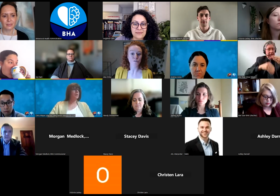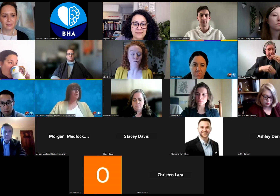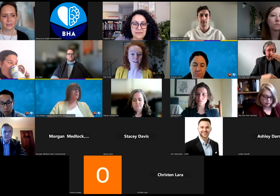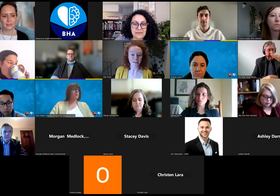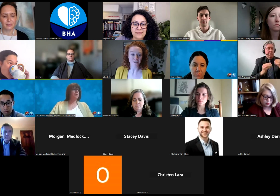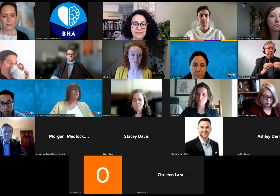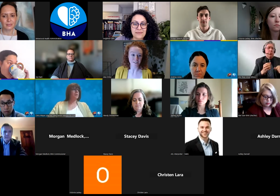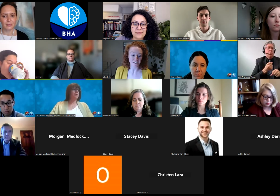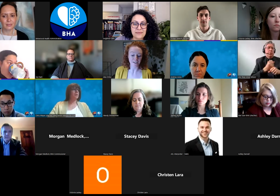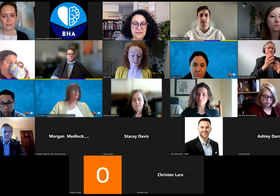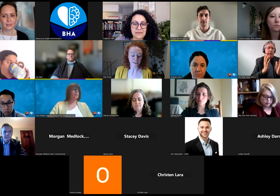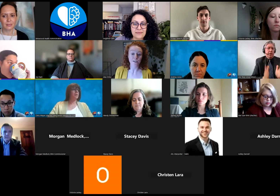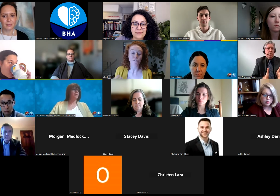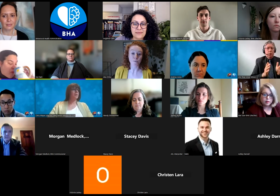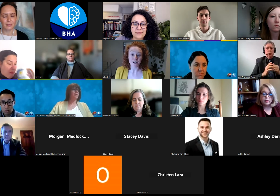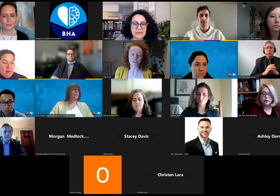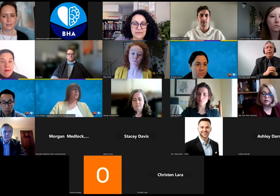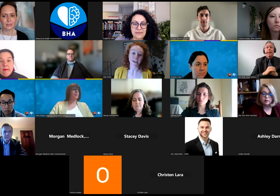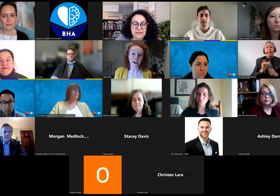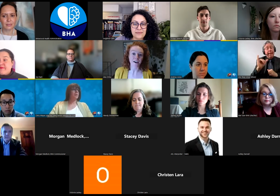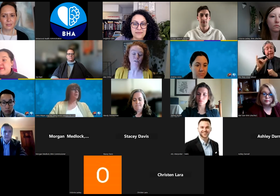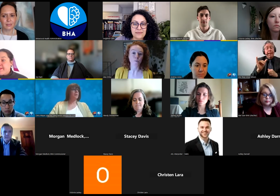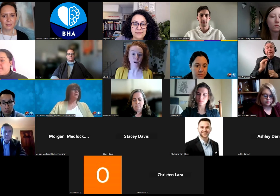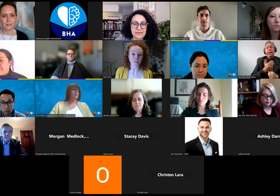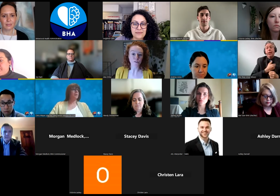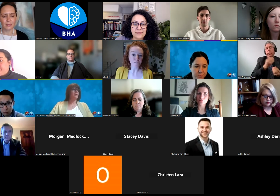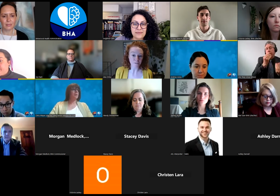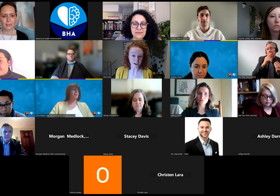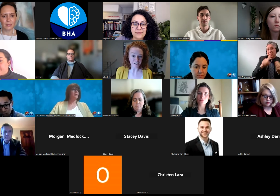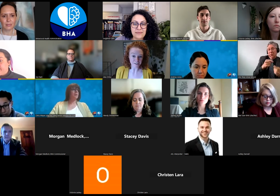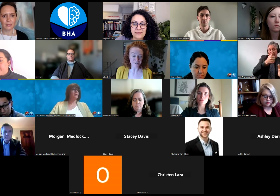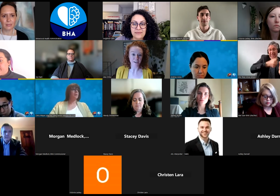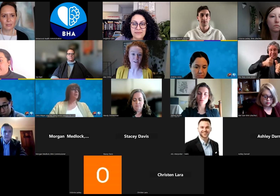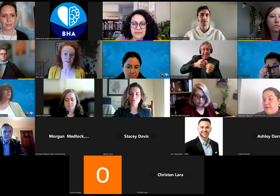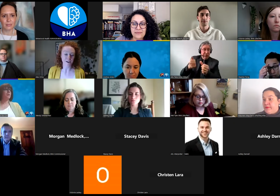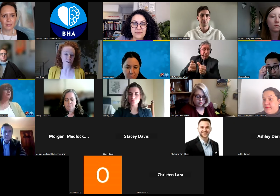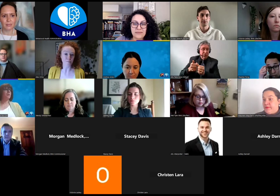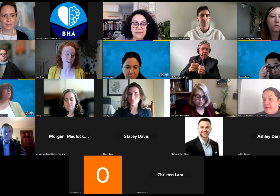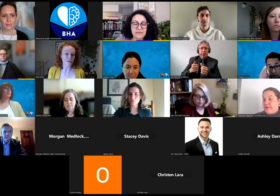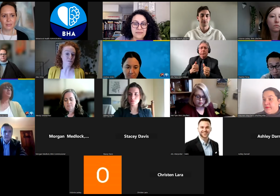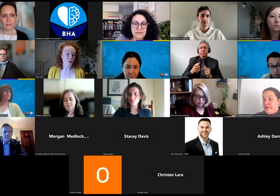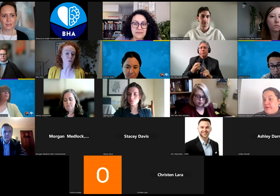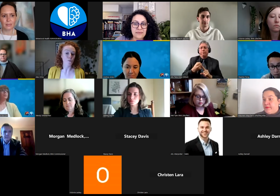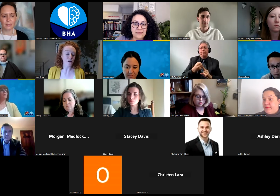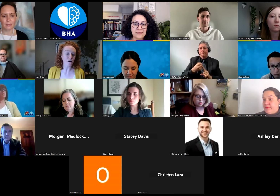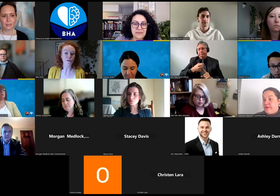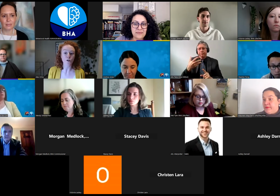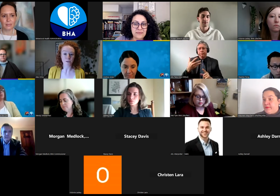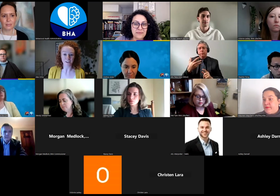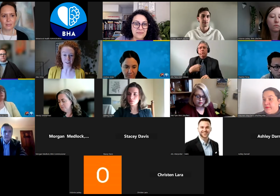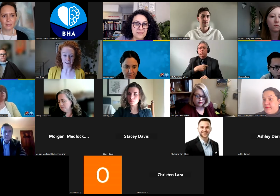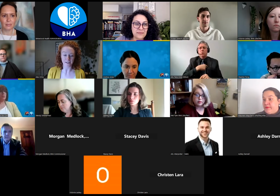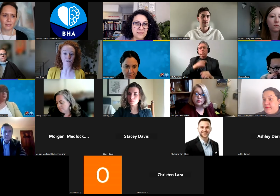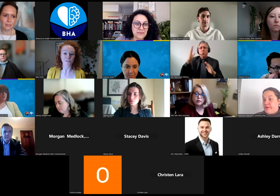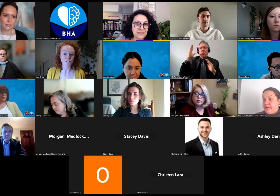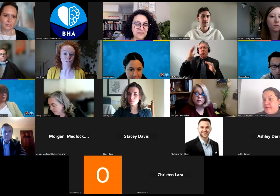OwnPath, as well as the information we have about those providers. And so we are